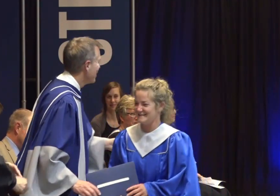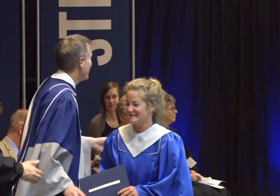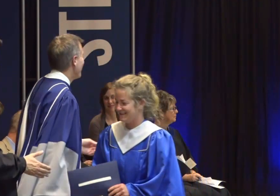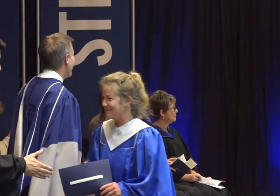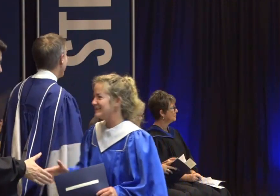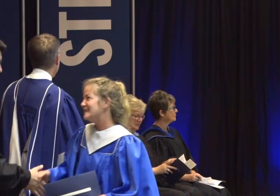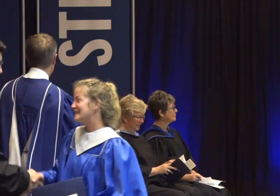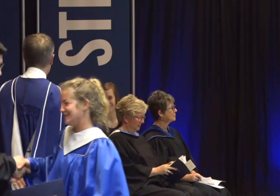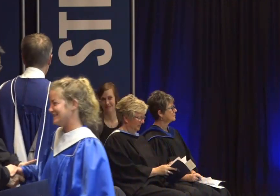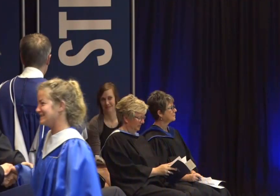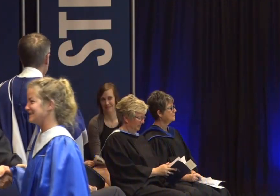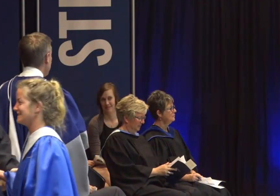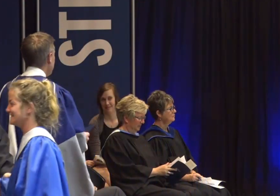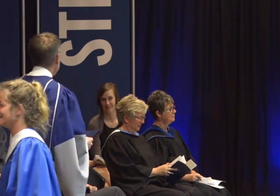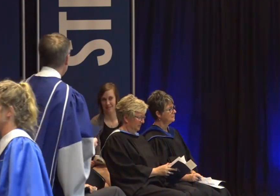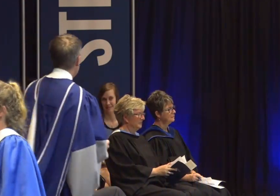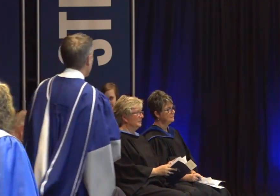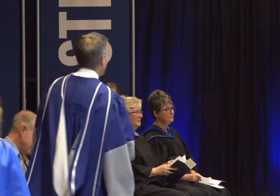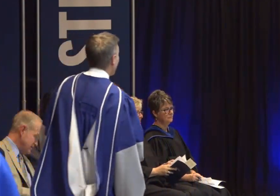Cameron Otterson.